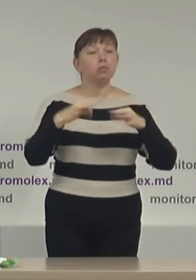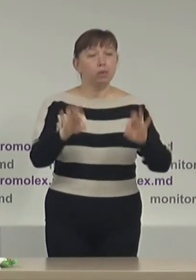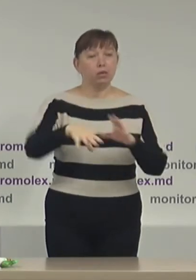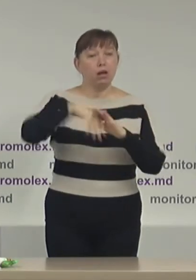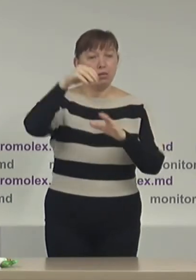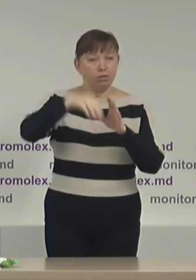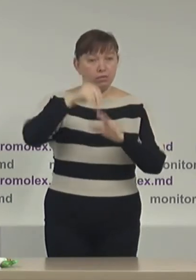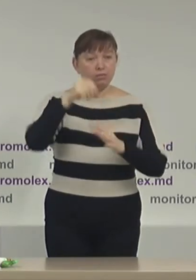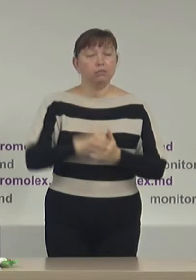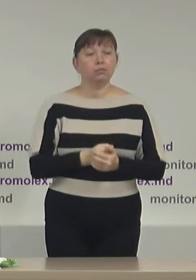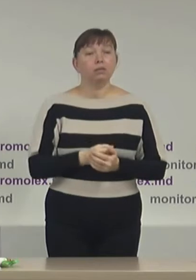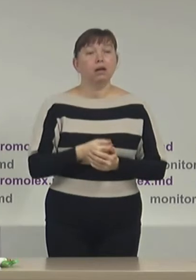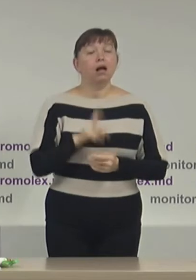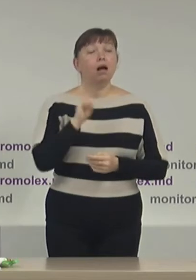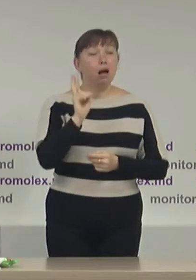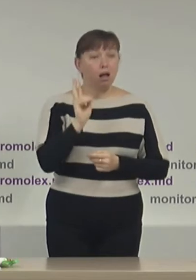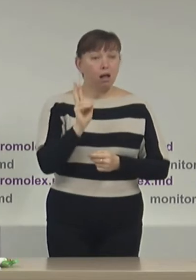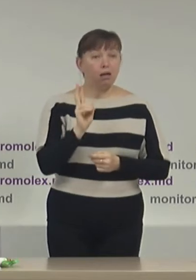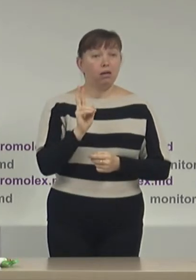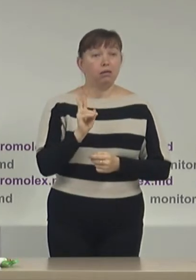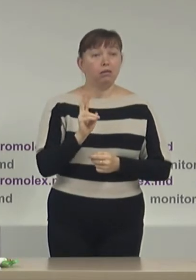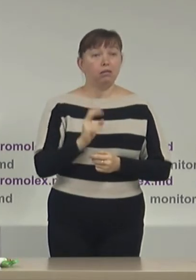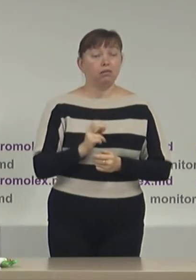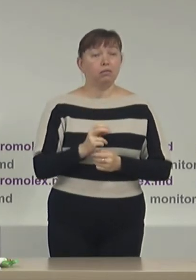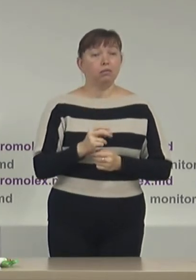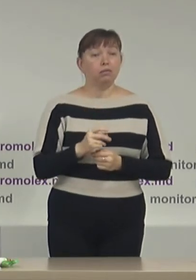European Platform for Democratic Elections,